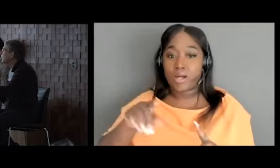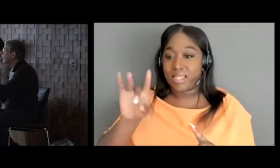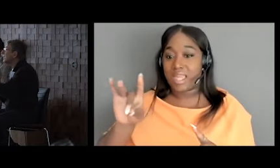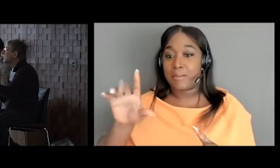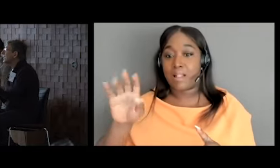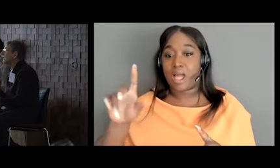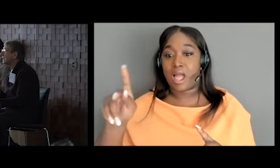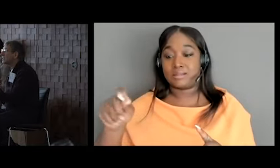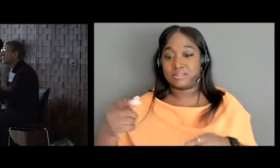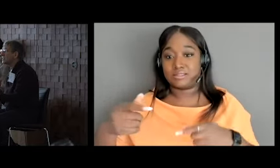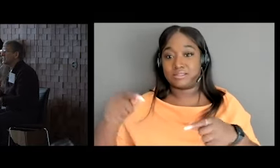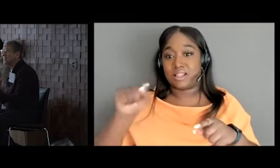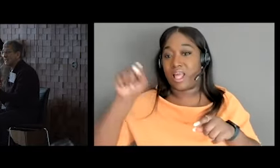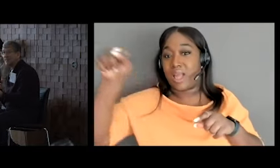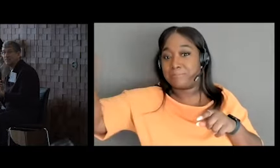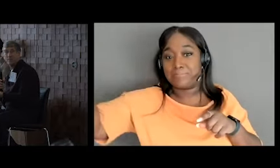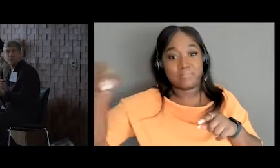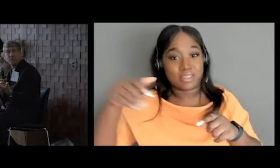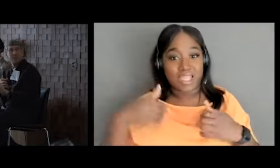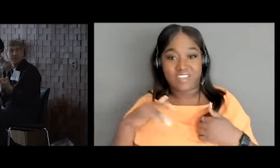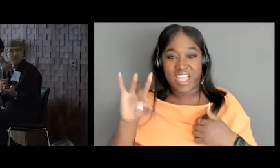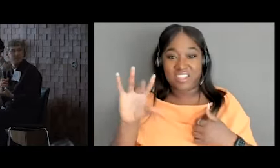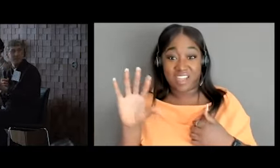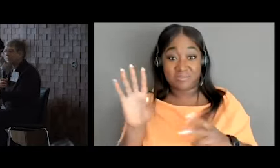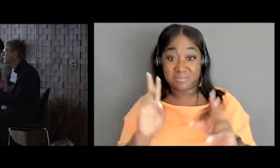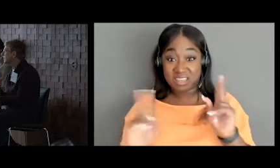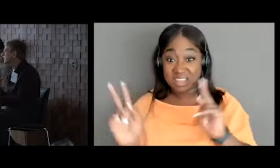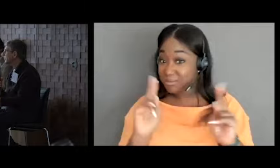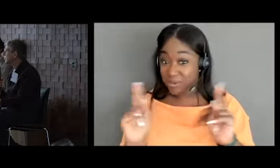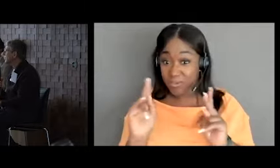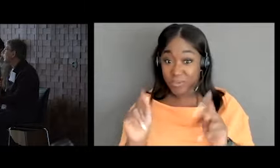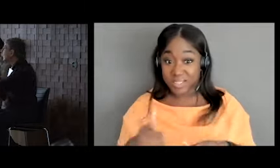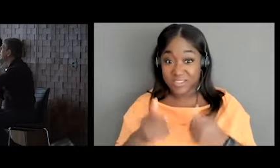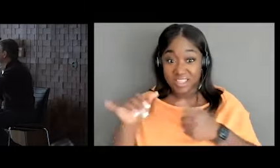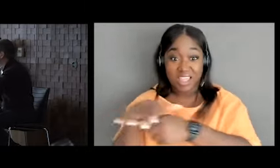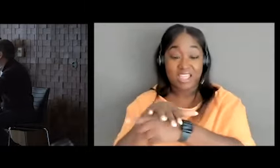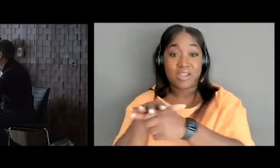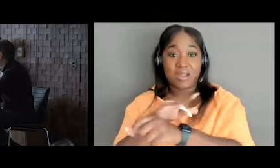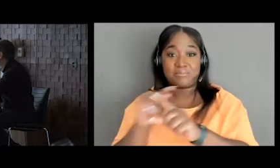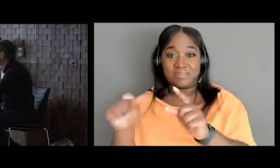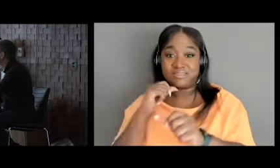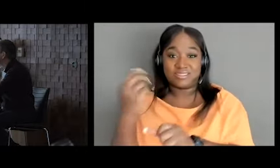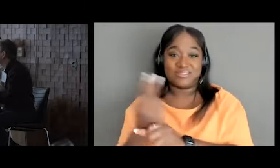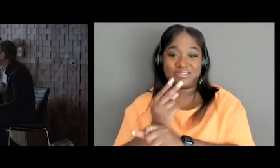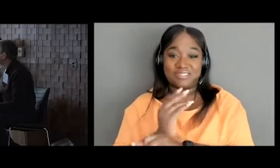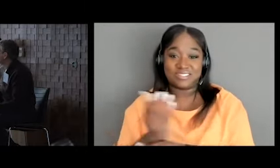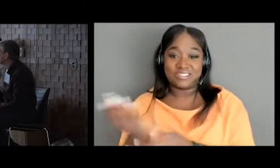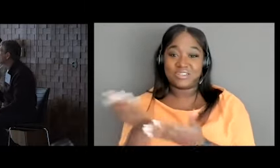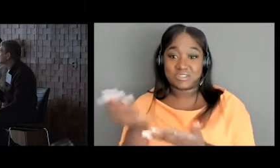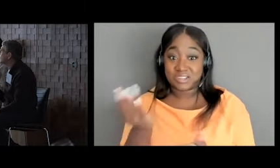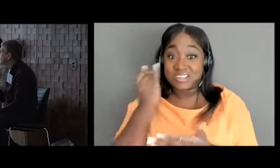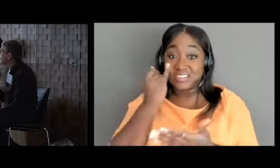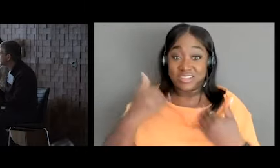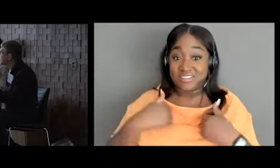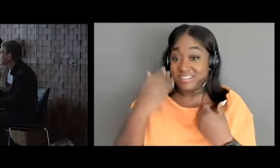it. So if you have data sources that tell us where we should be doing those services, we could actually do that analysis, but we don't know what